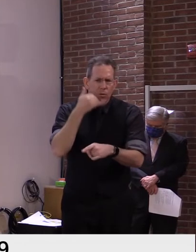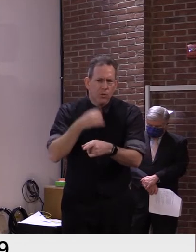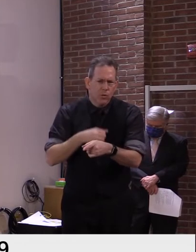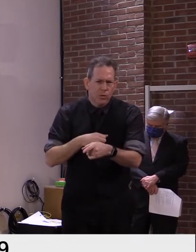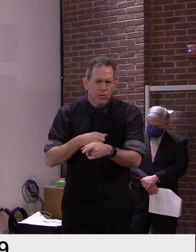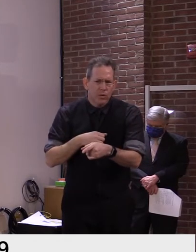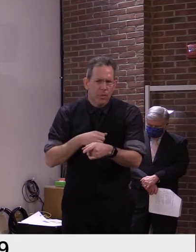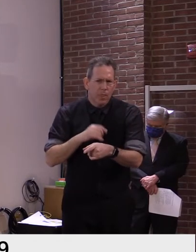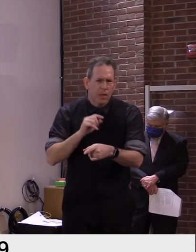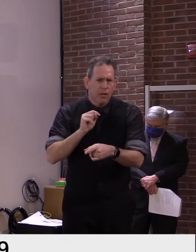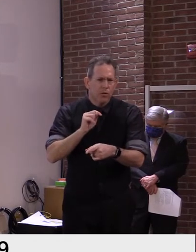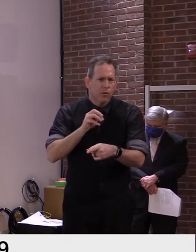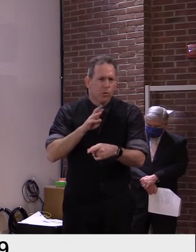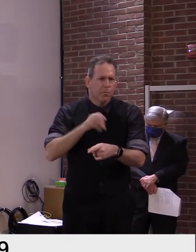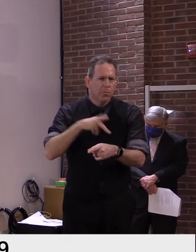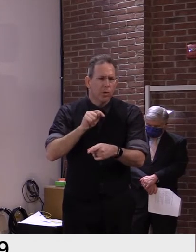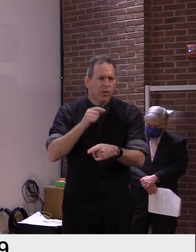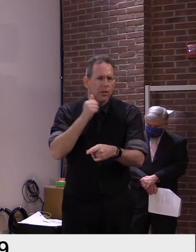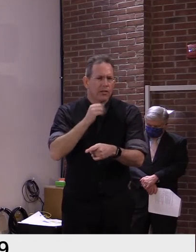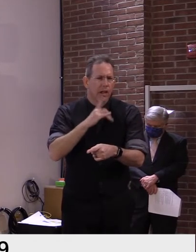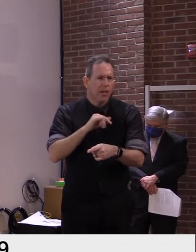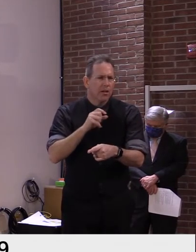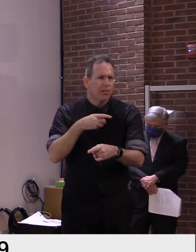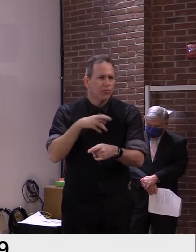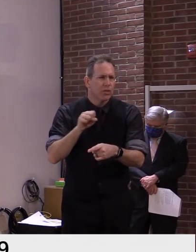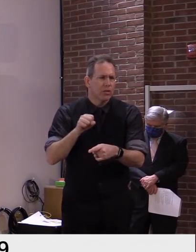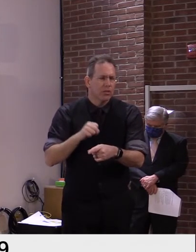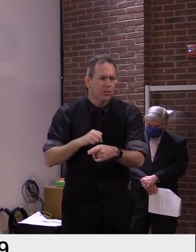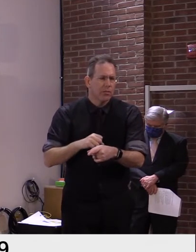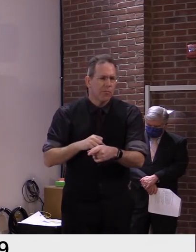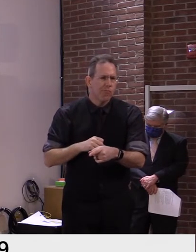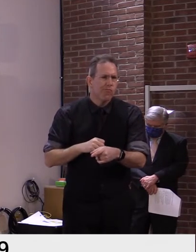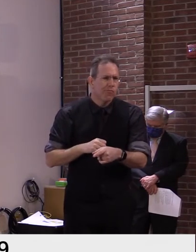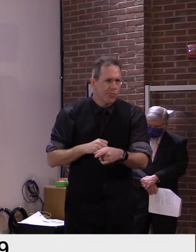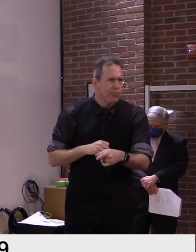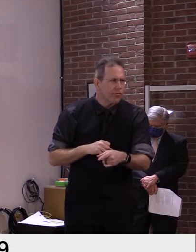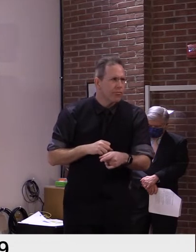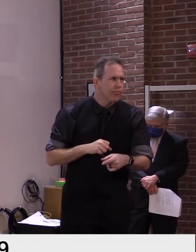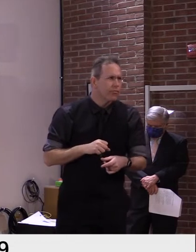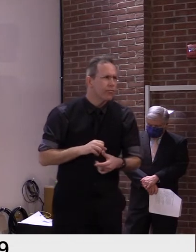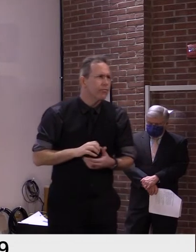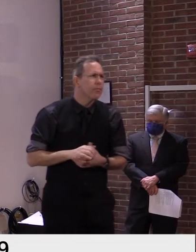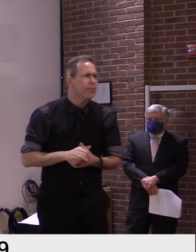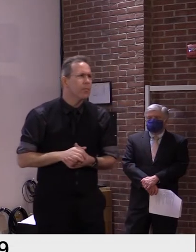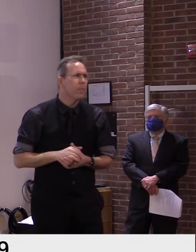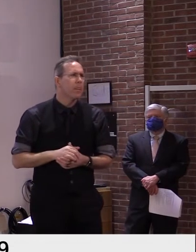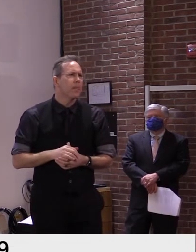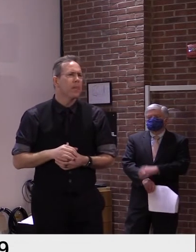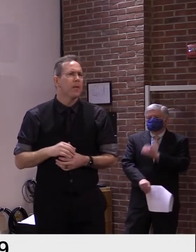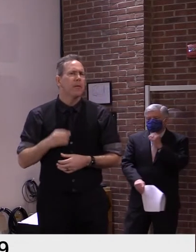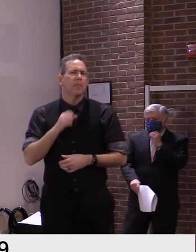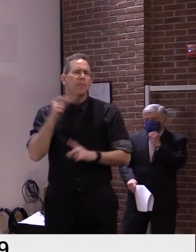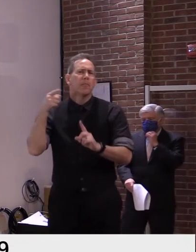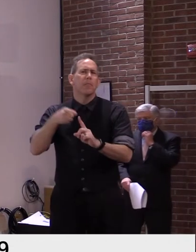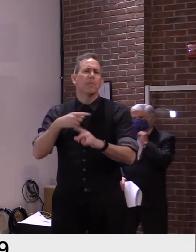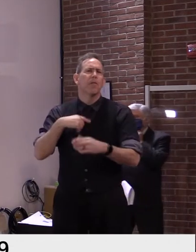Yeah, good morning. Thanks, Governor. On a town meeting question, if I could,